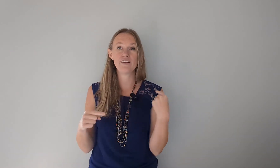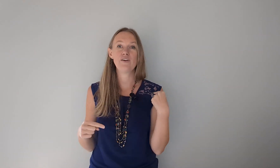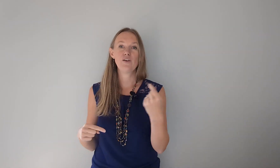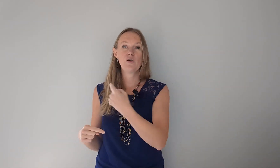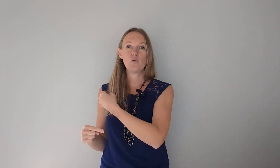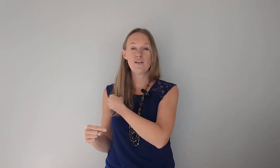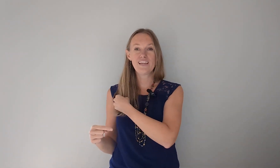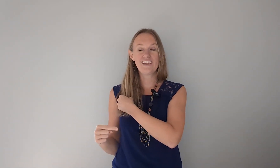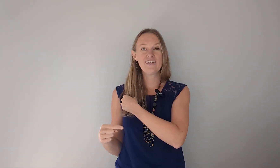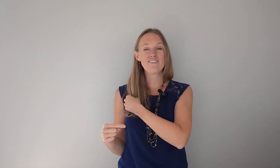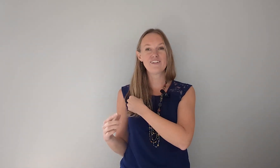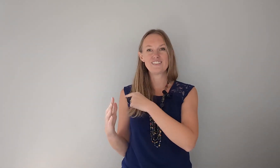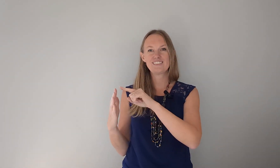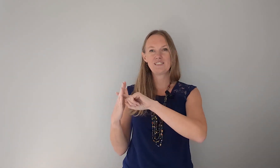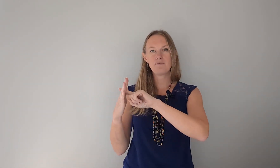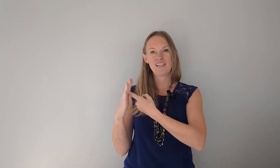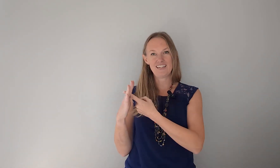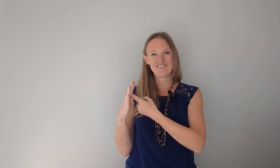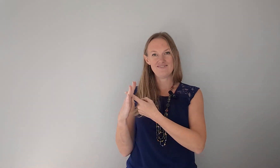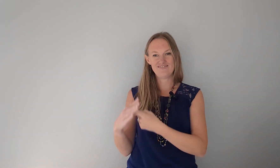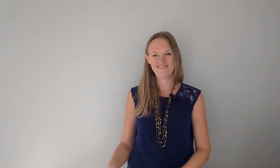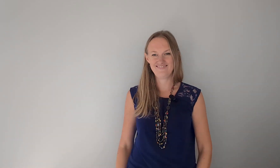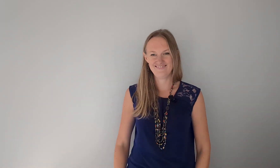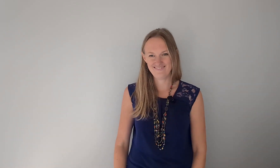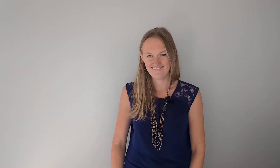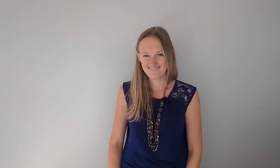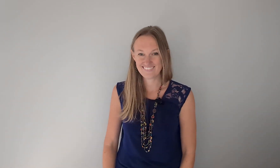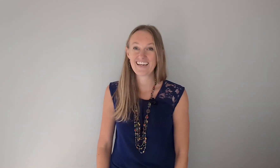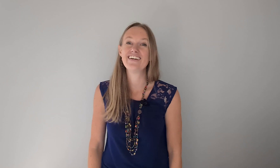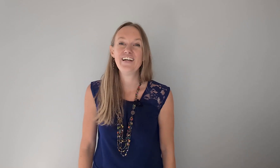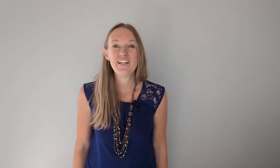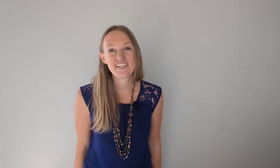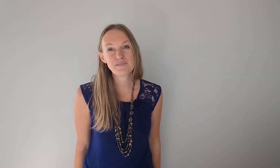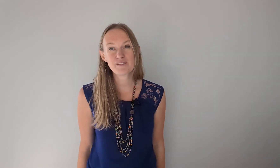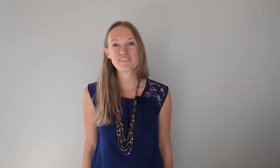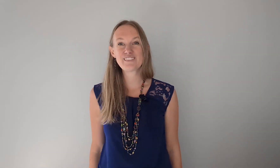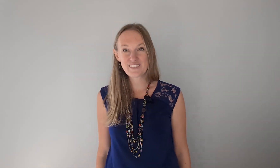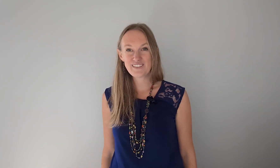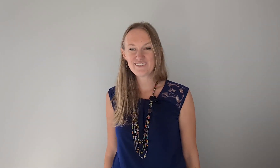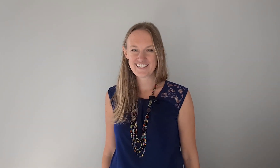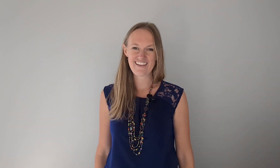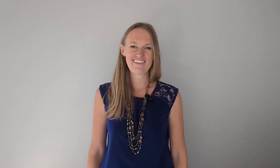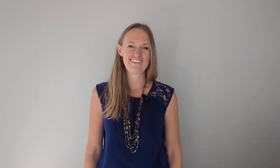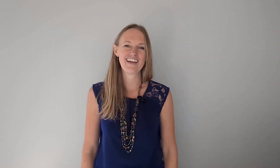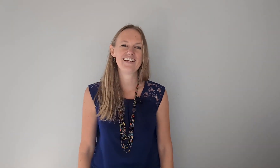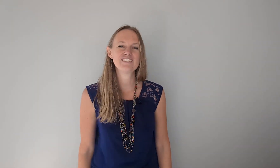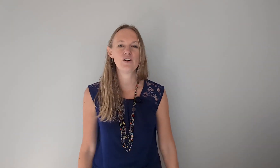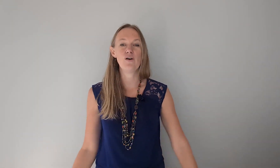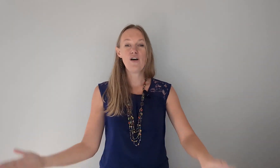when we'd first begun. Okay, let's put those two together. Okay, so